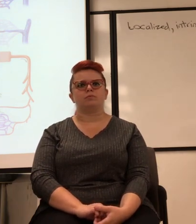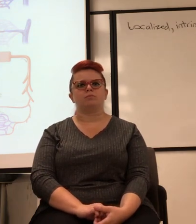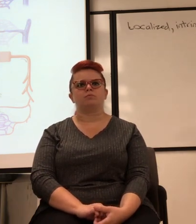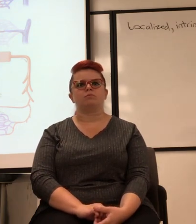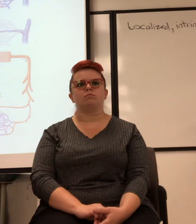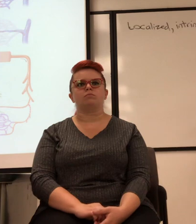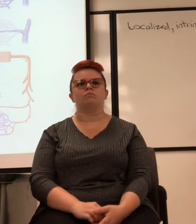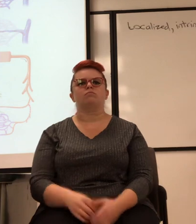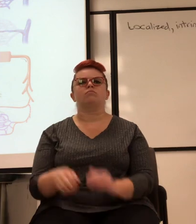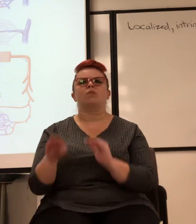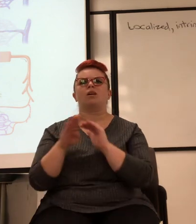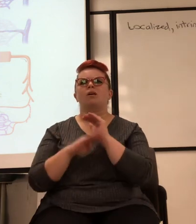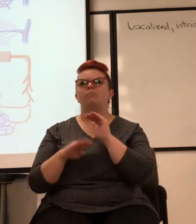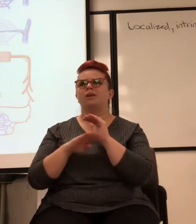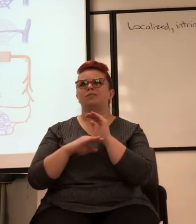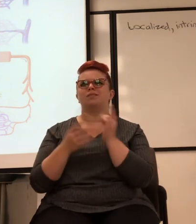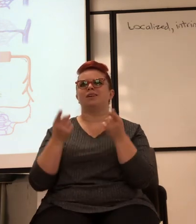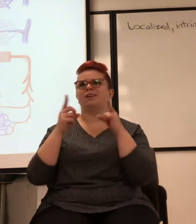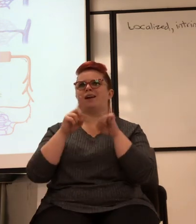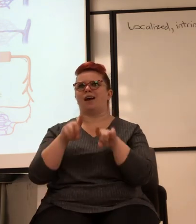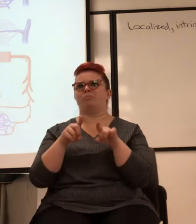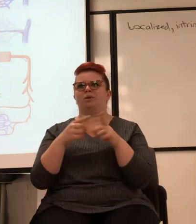it basically happens on its own without